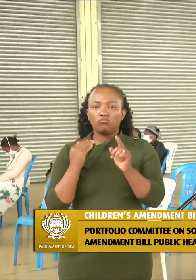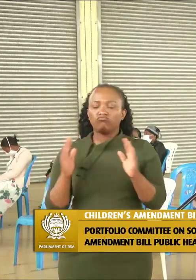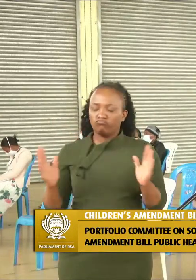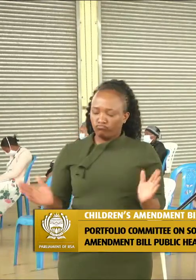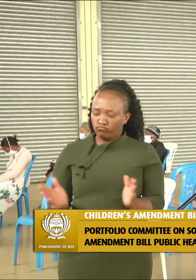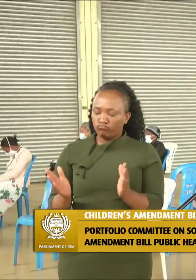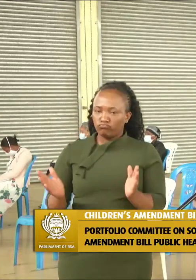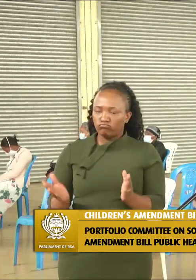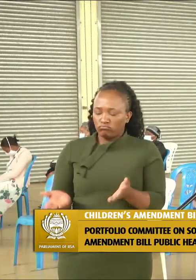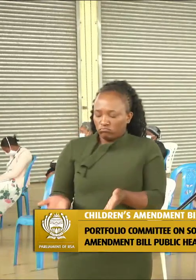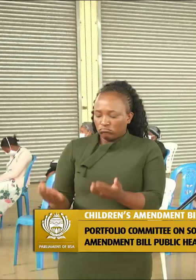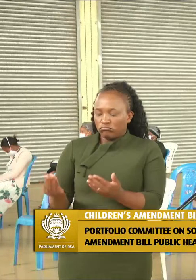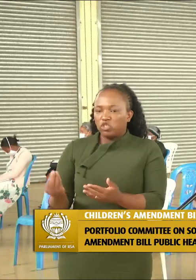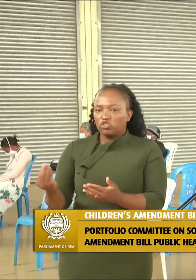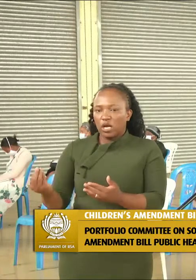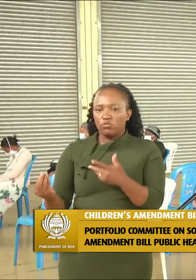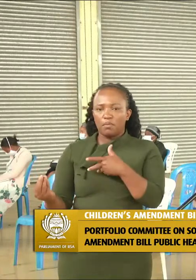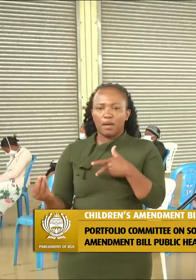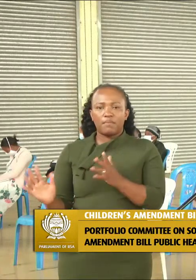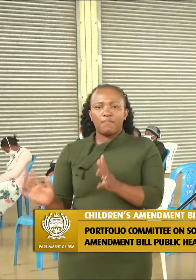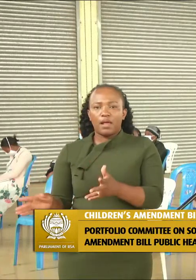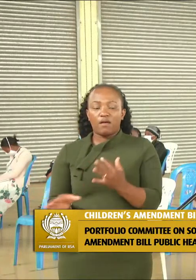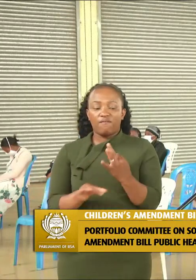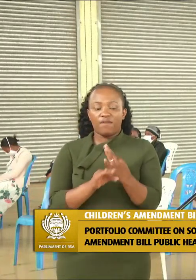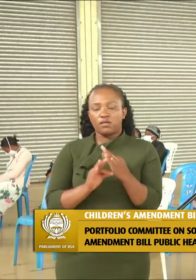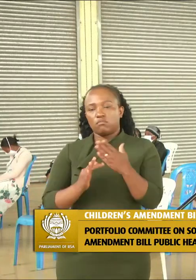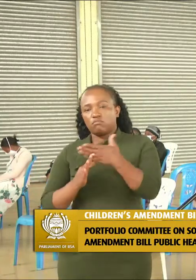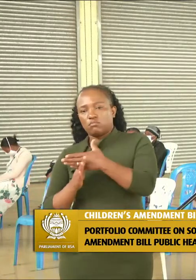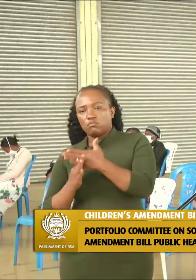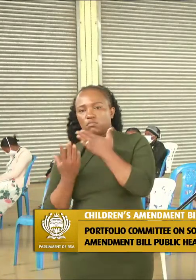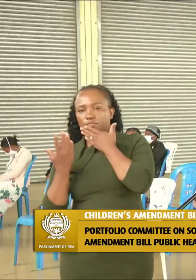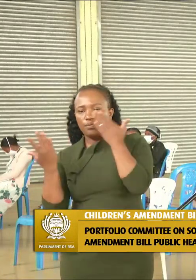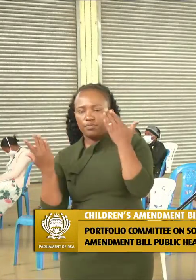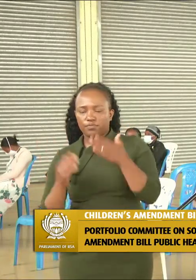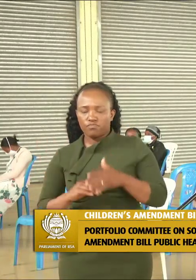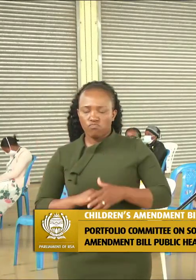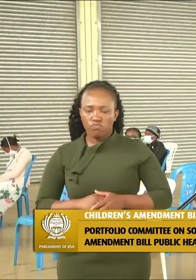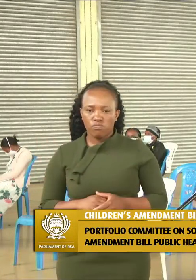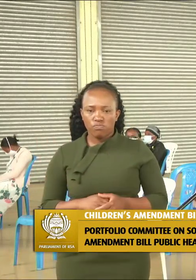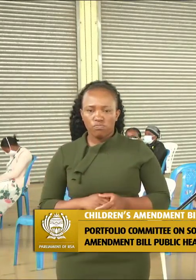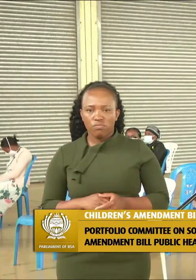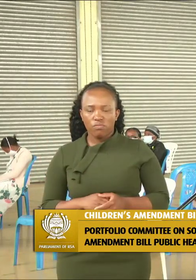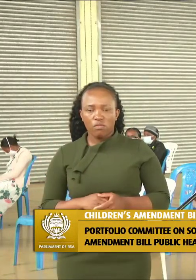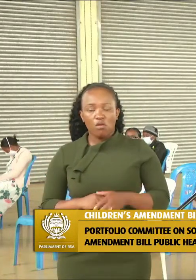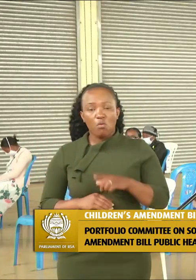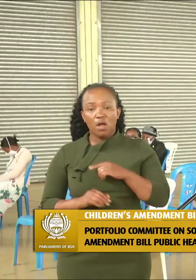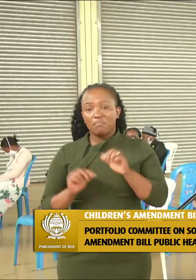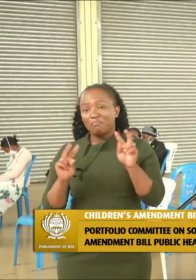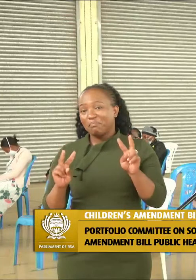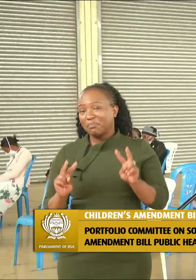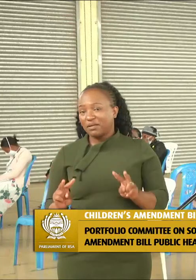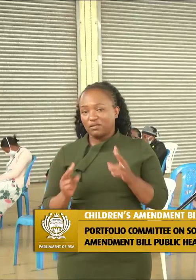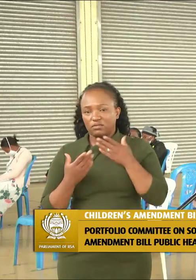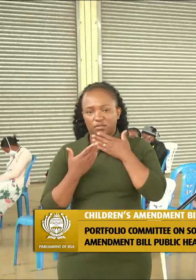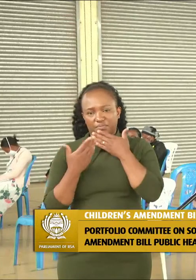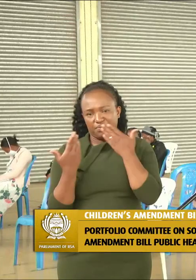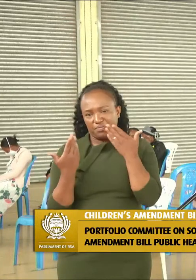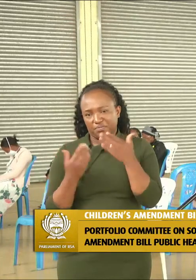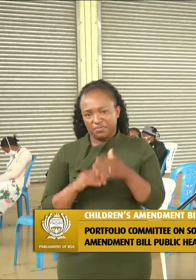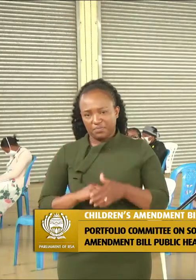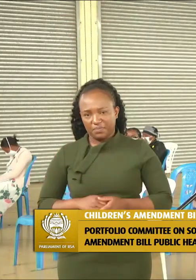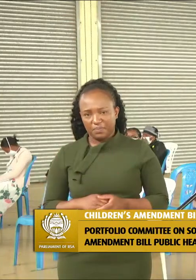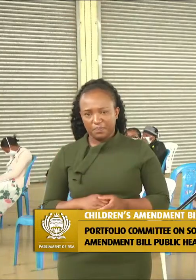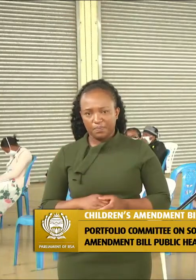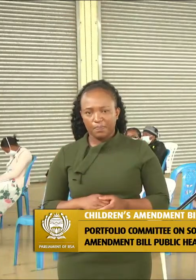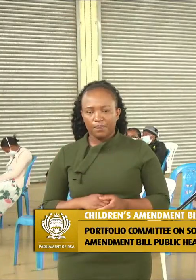adversity. Kunalokho kubonakala engathi abameli, ummeli womndeni, abameli ngisho nezimantshi impela bathela